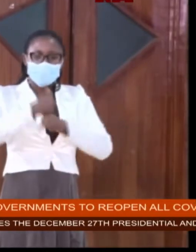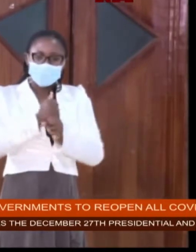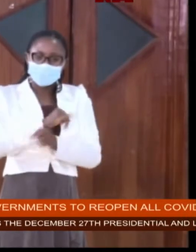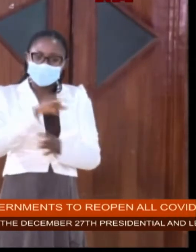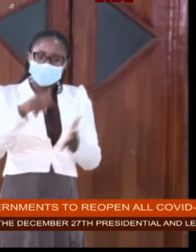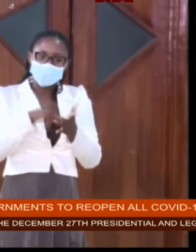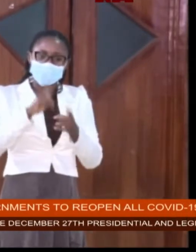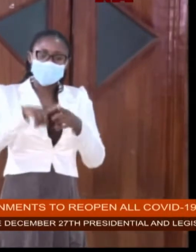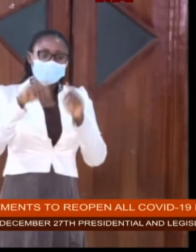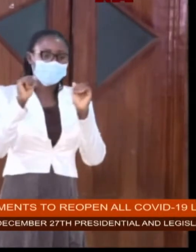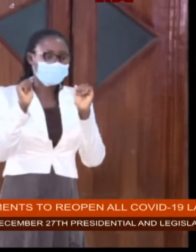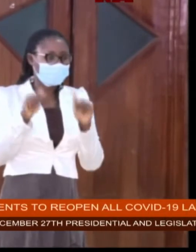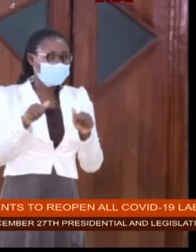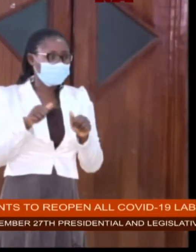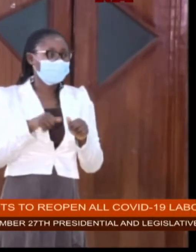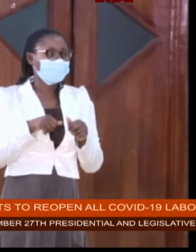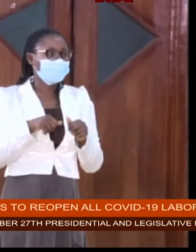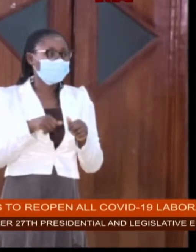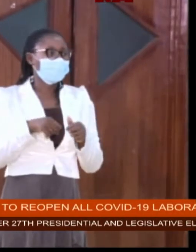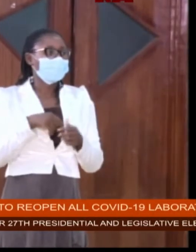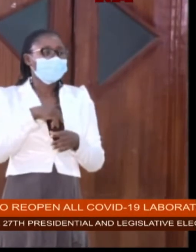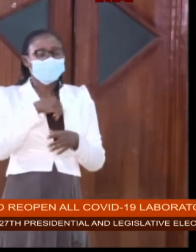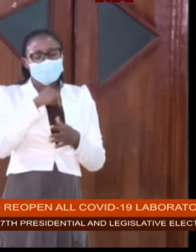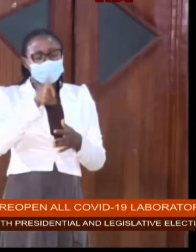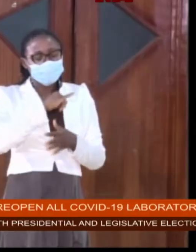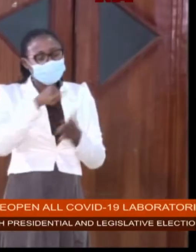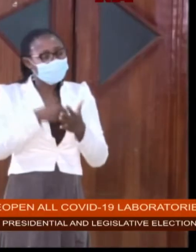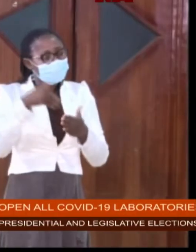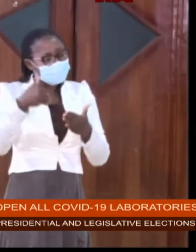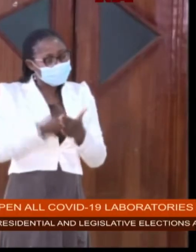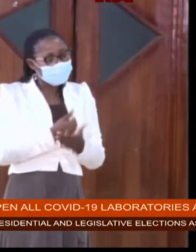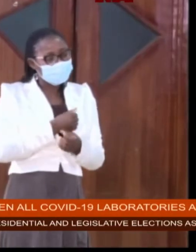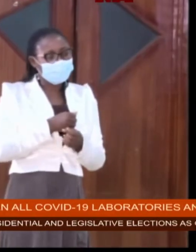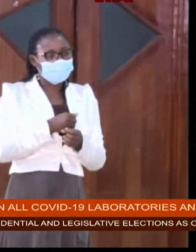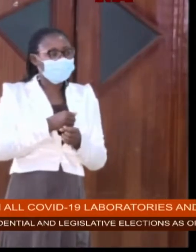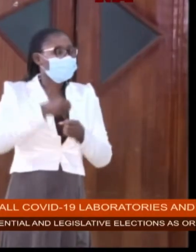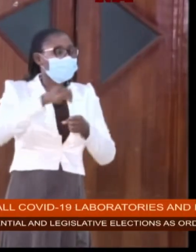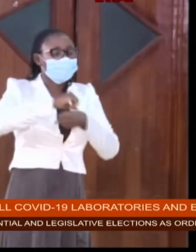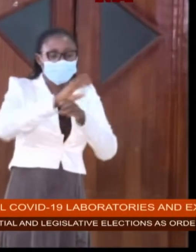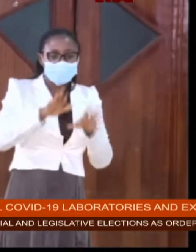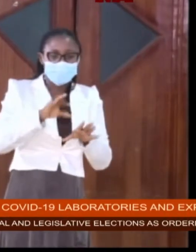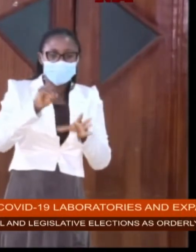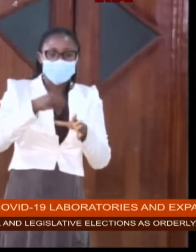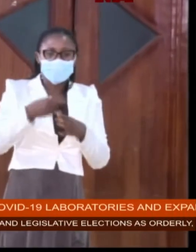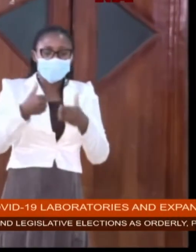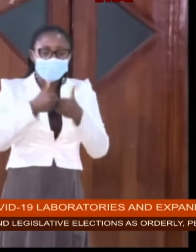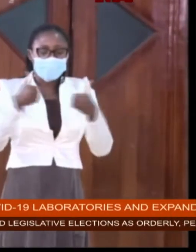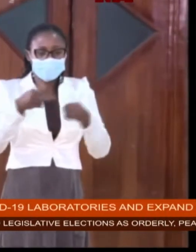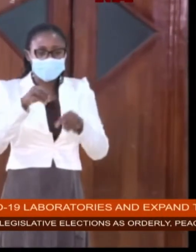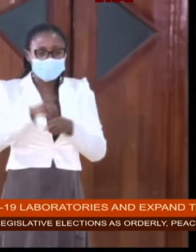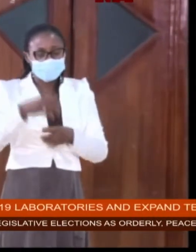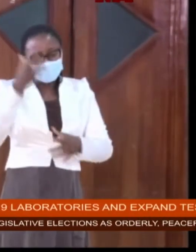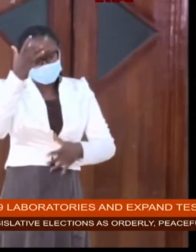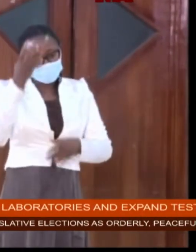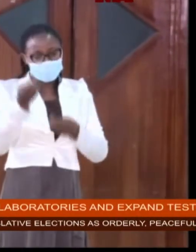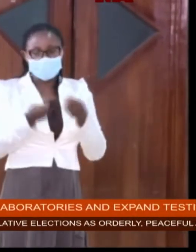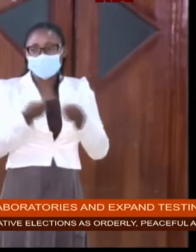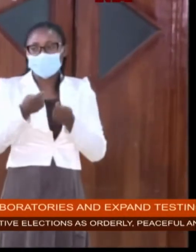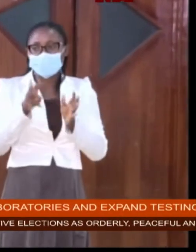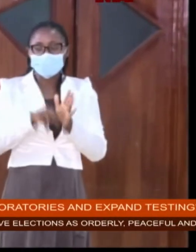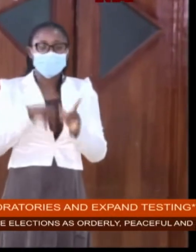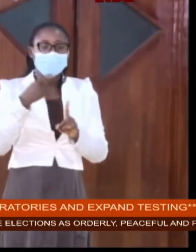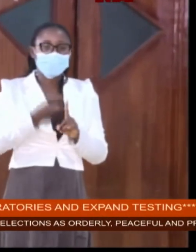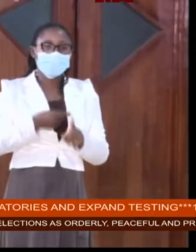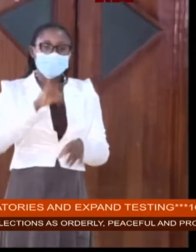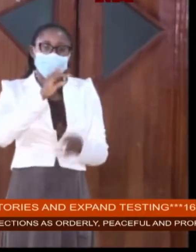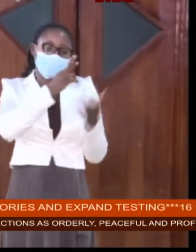Is it as a result of a new strain? Is it as a result of gaps in case management? What is responsible for